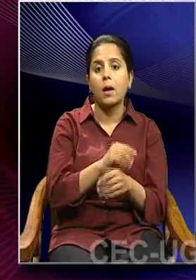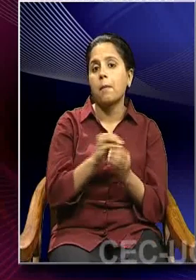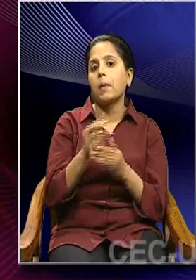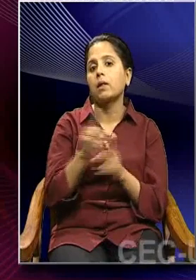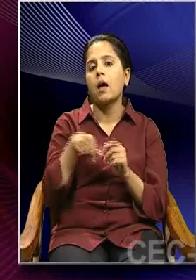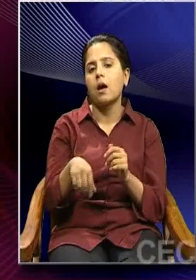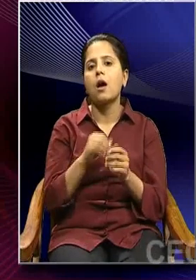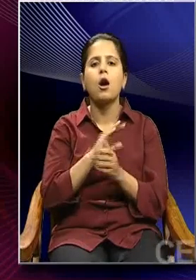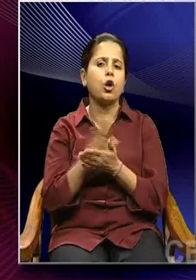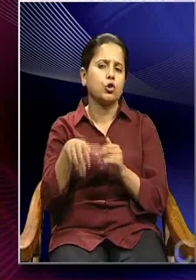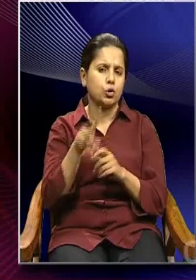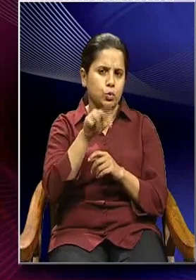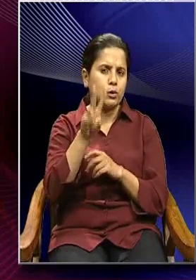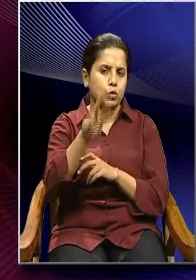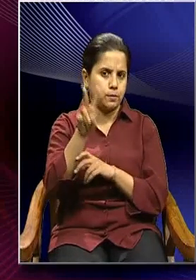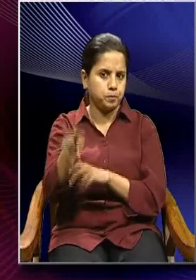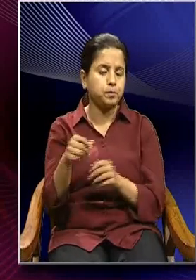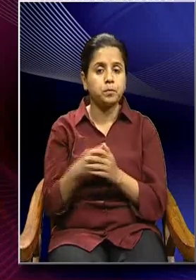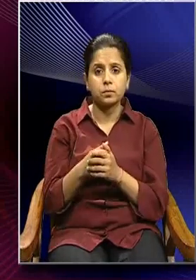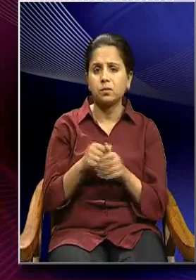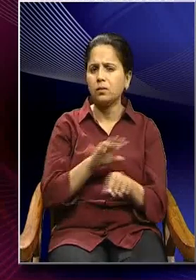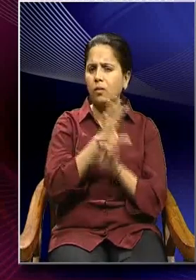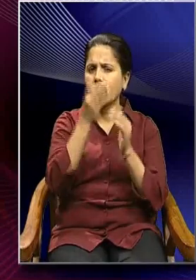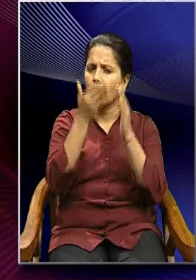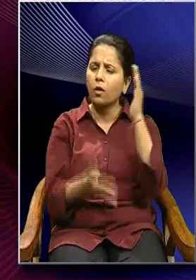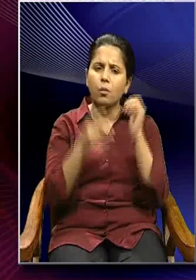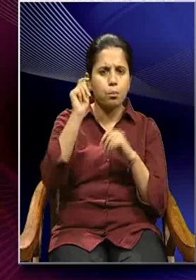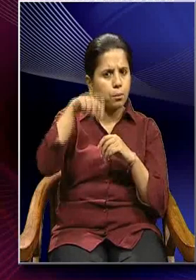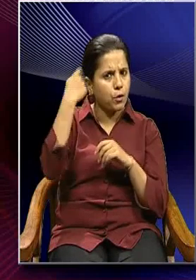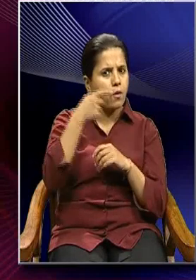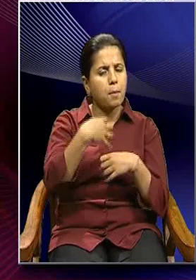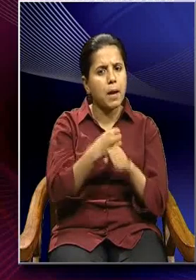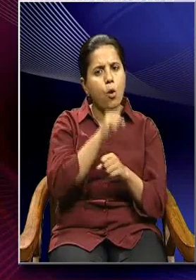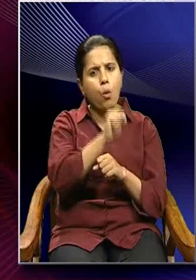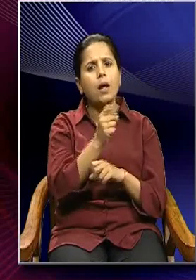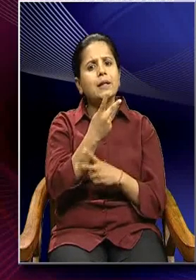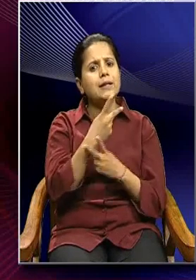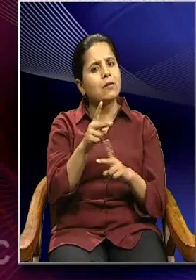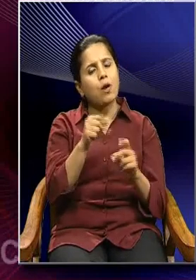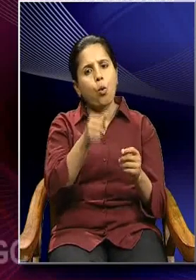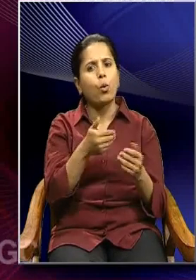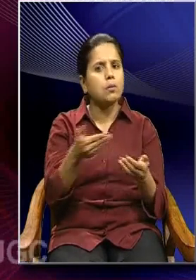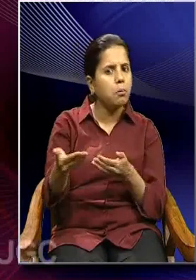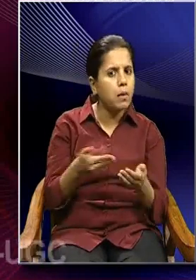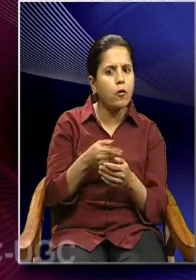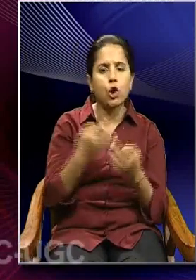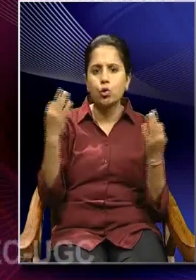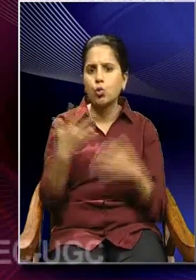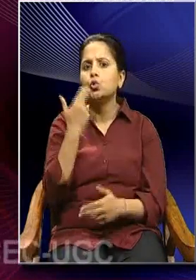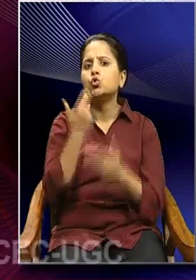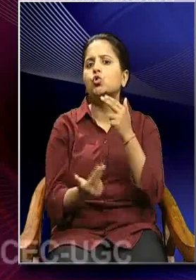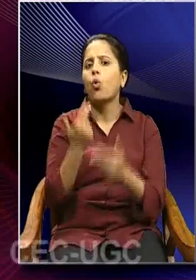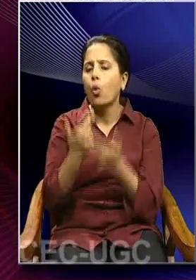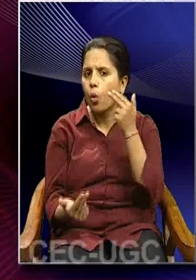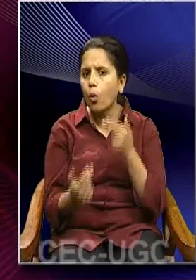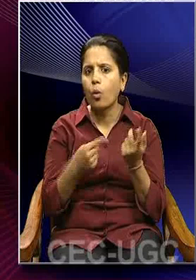Kulkarni in 2022. So all these kinds of films, they were being with a different kind of a treatment. They were coming with new stories. They